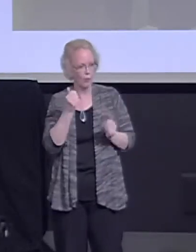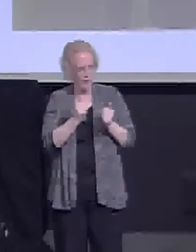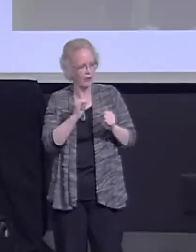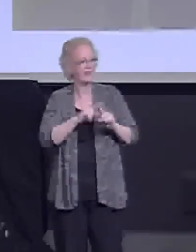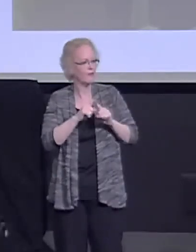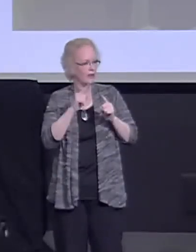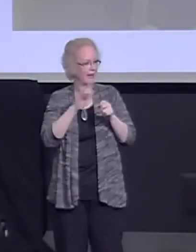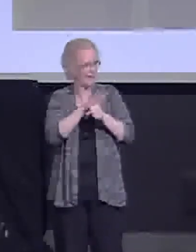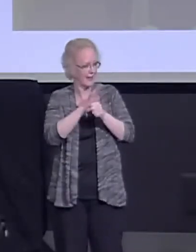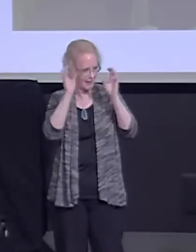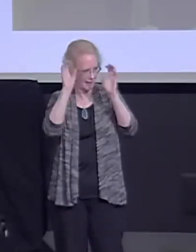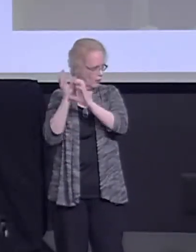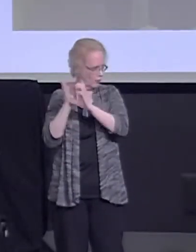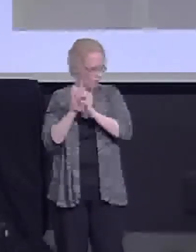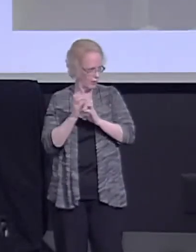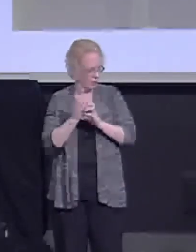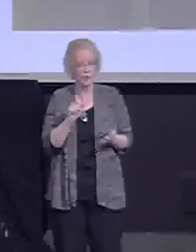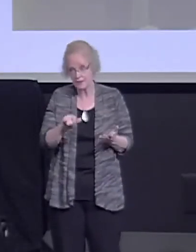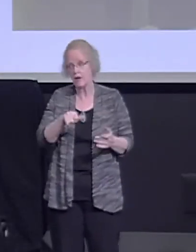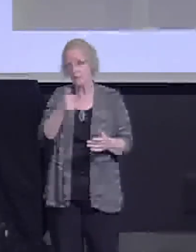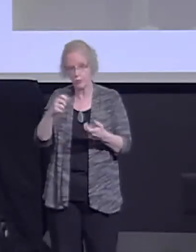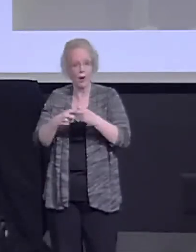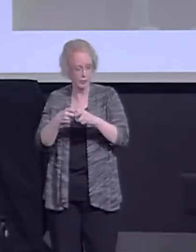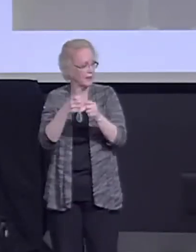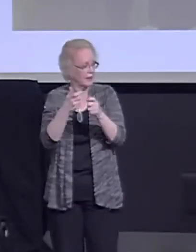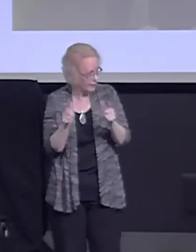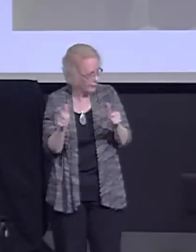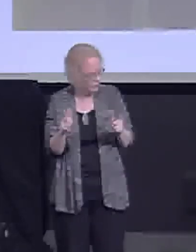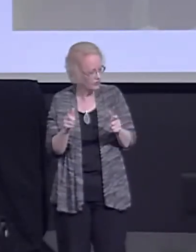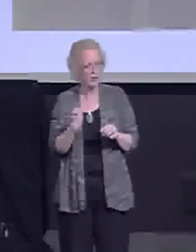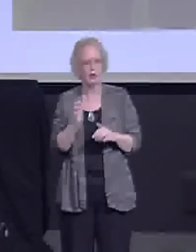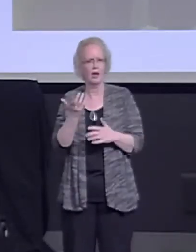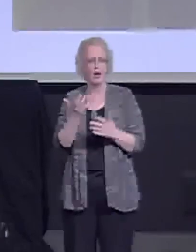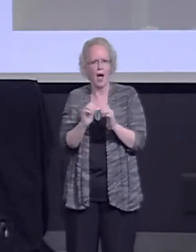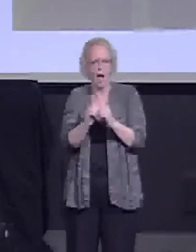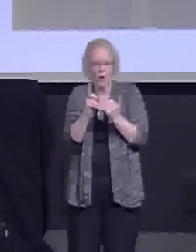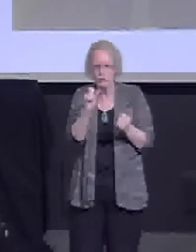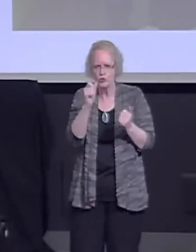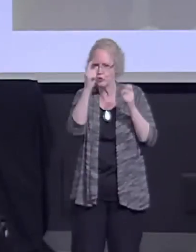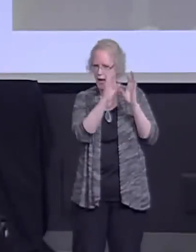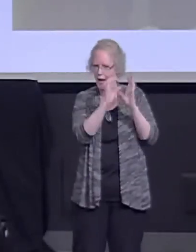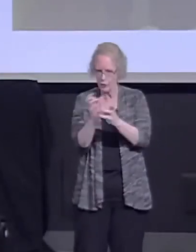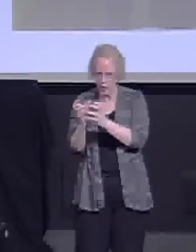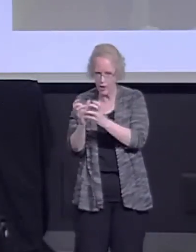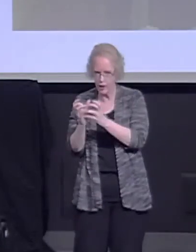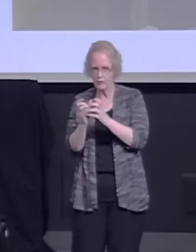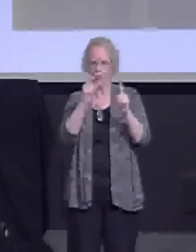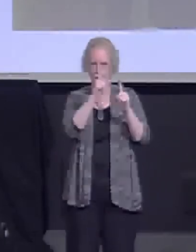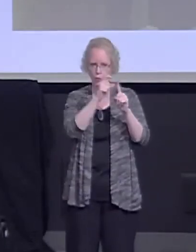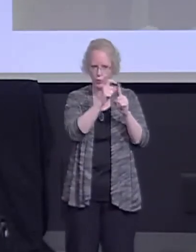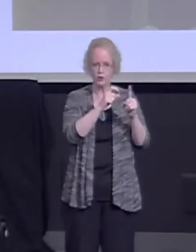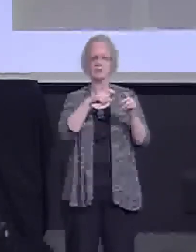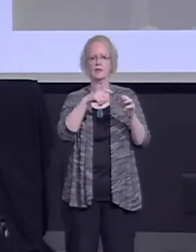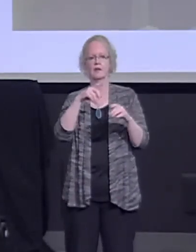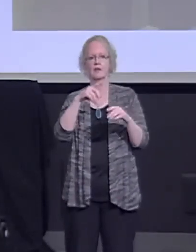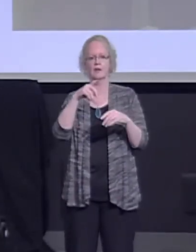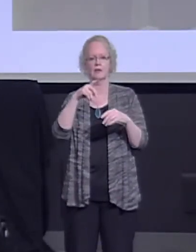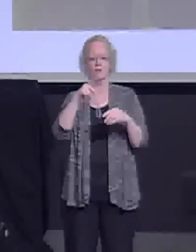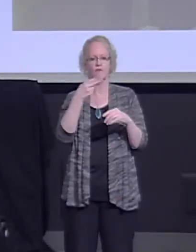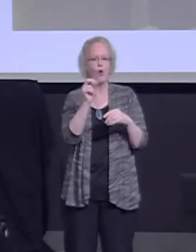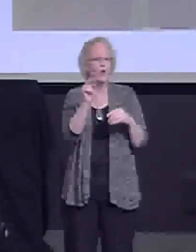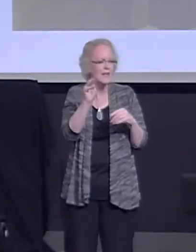language. You know, how do you categorize the different words and phonemes and so on into one and the